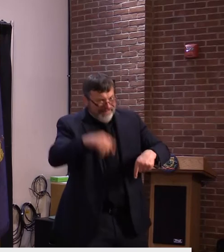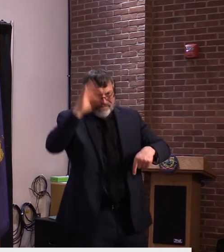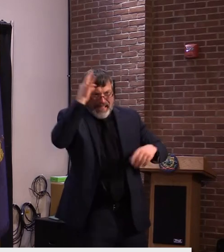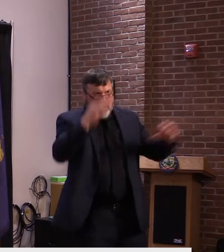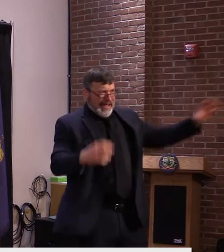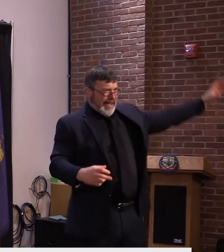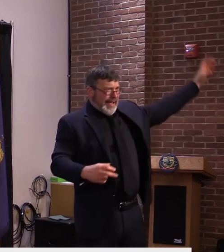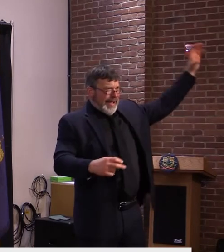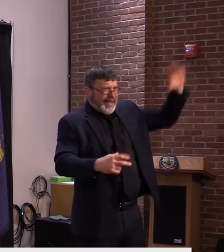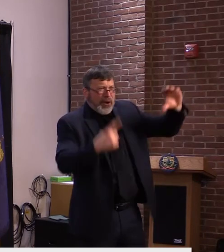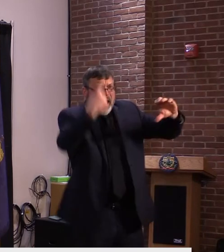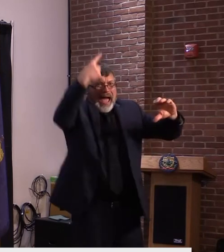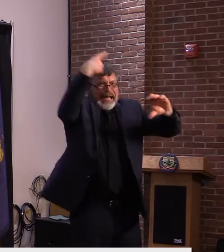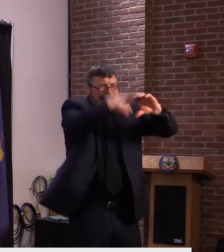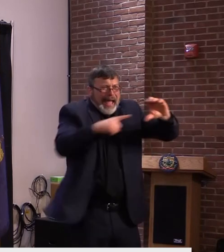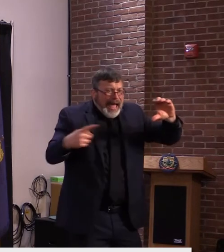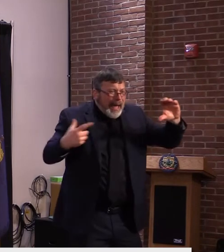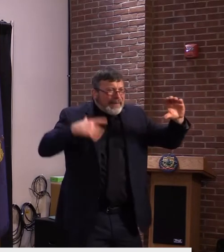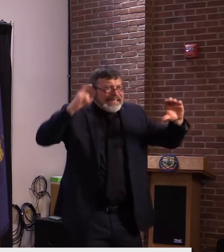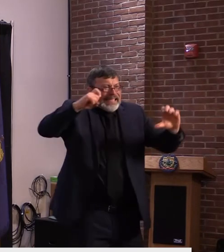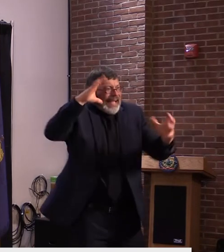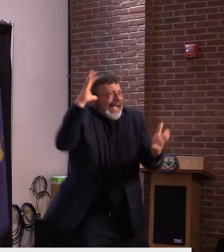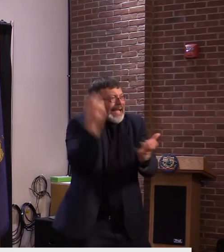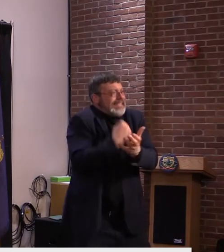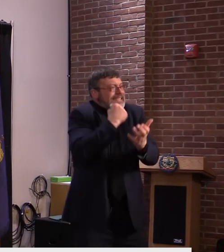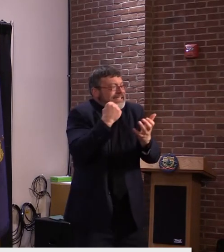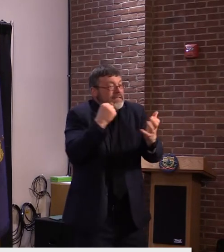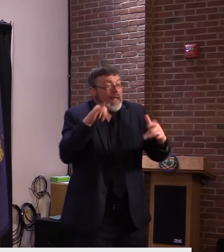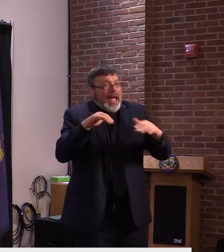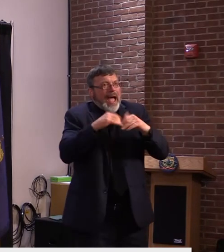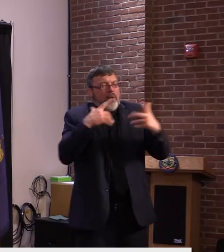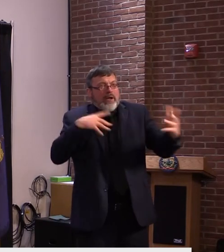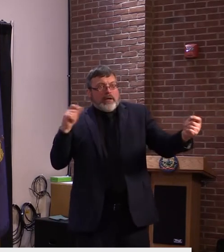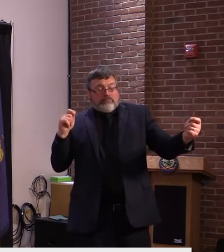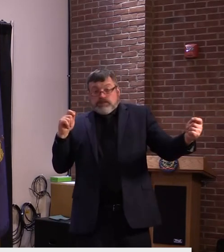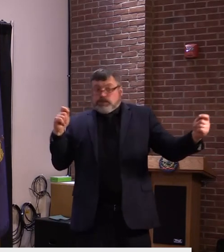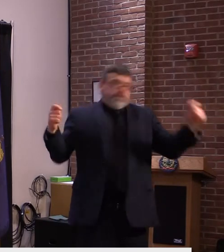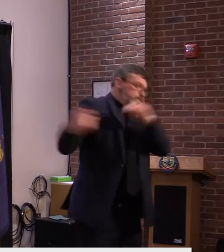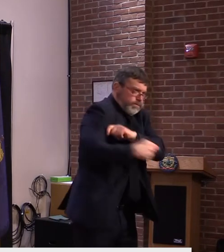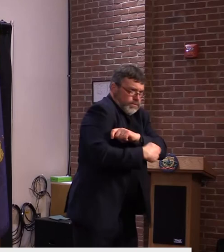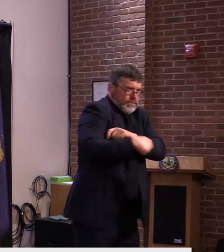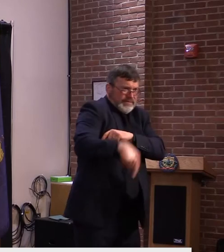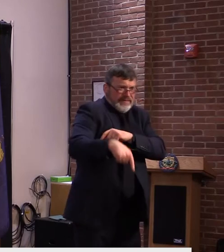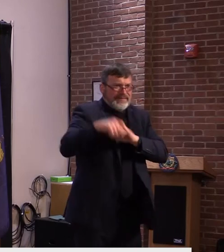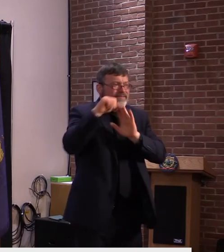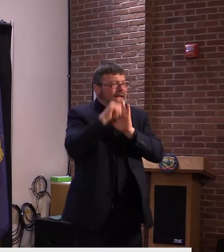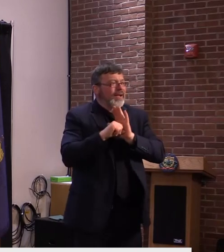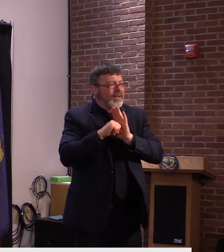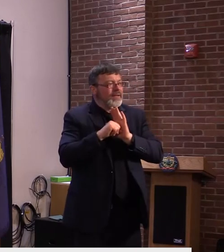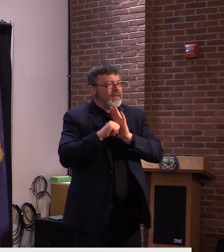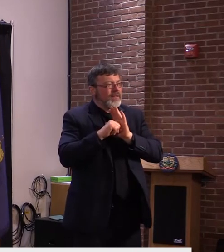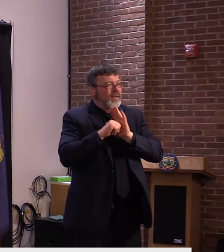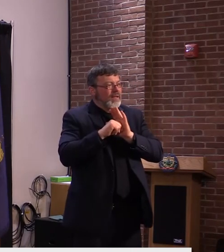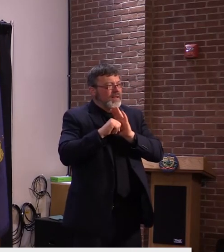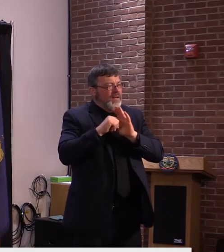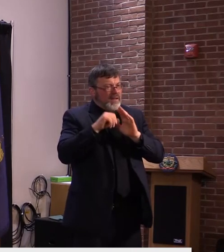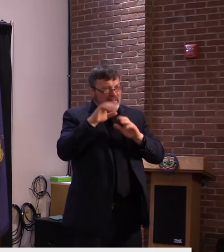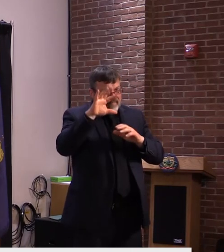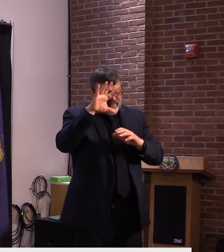truly transformative, something that I don't know when we'll have another $50 million that